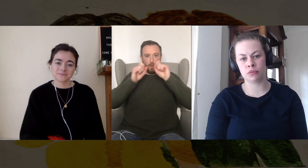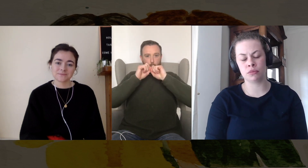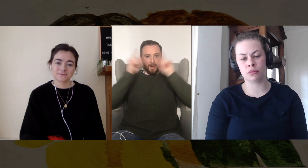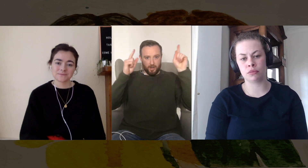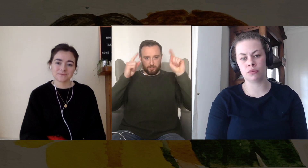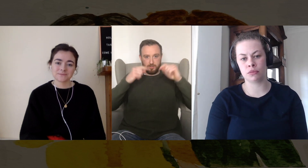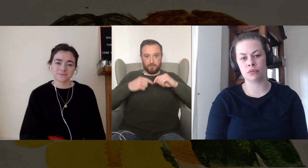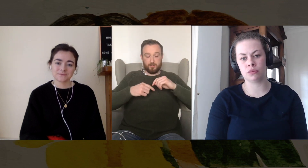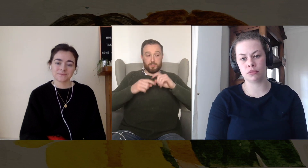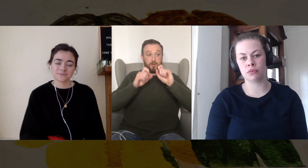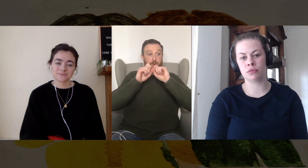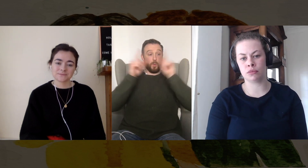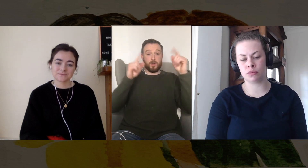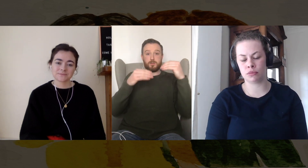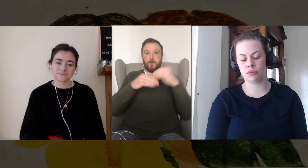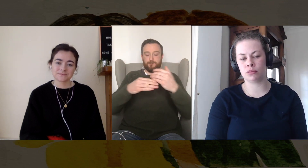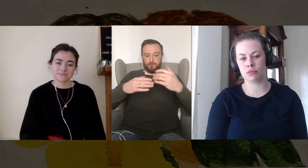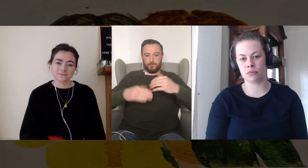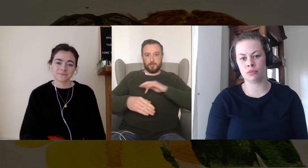I think